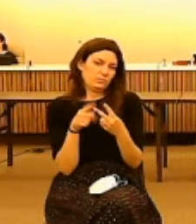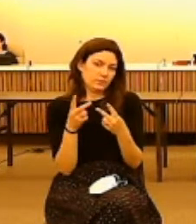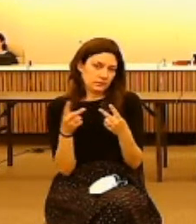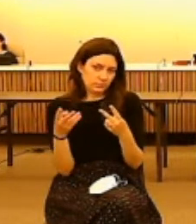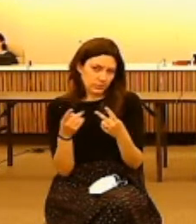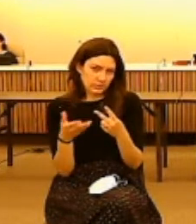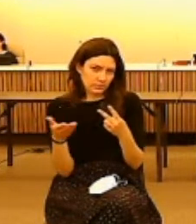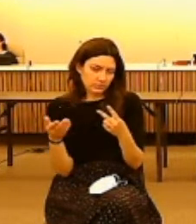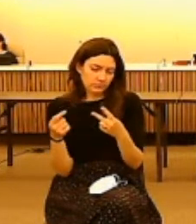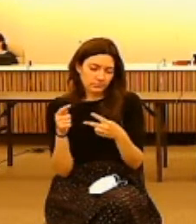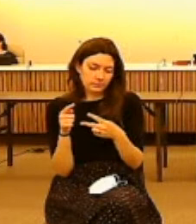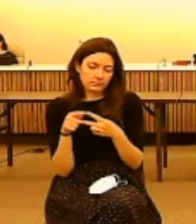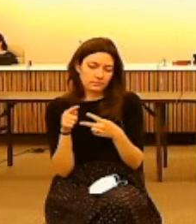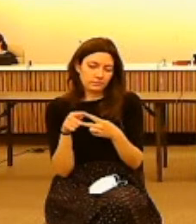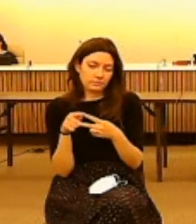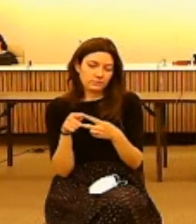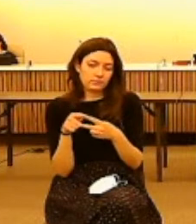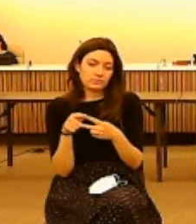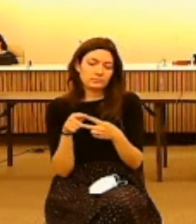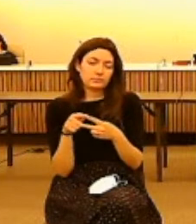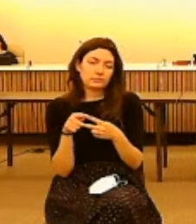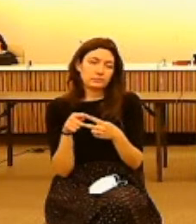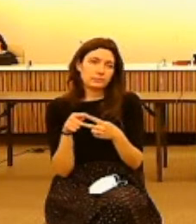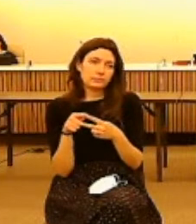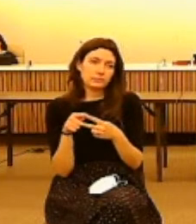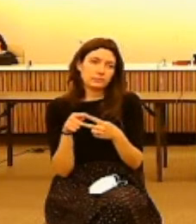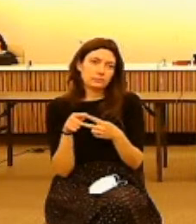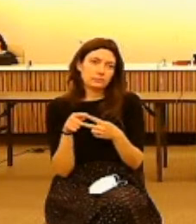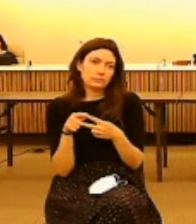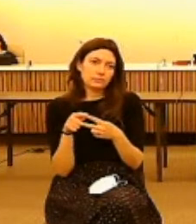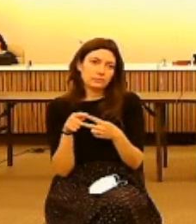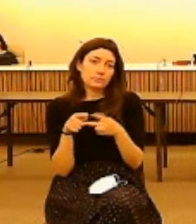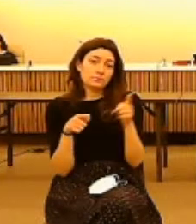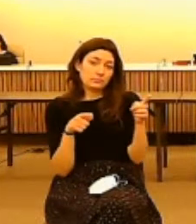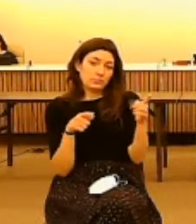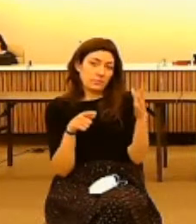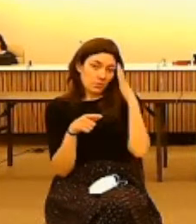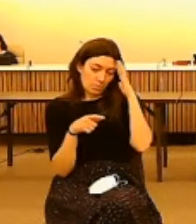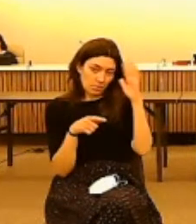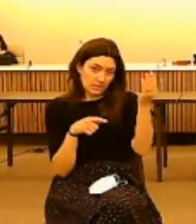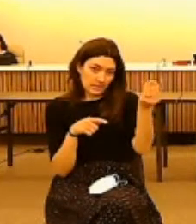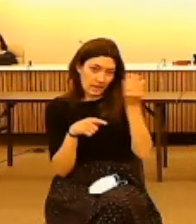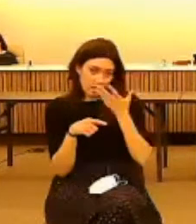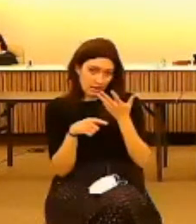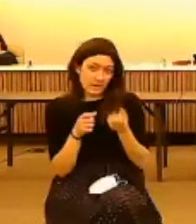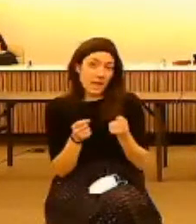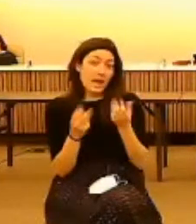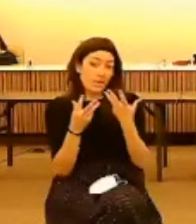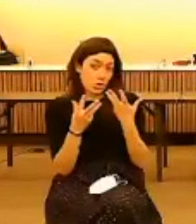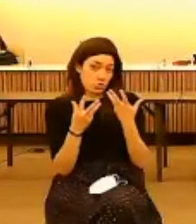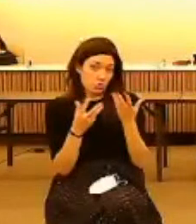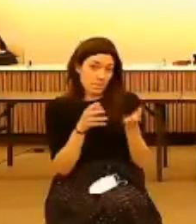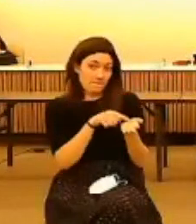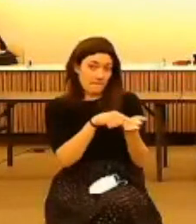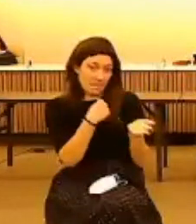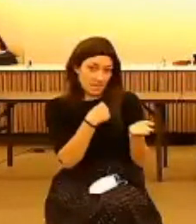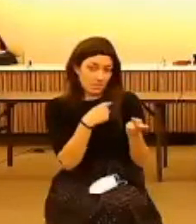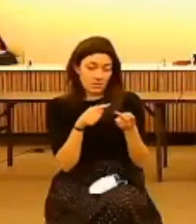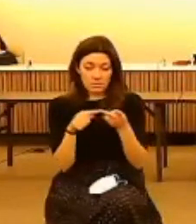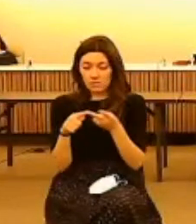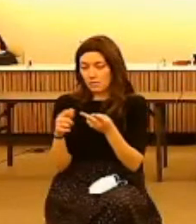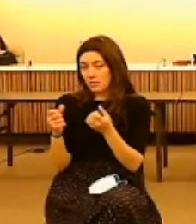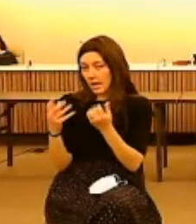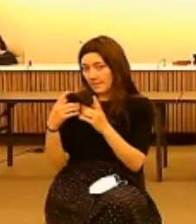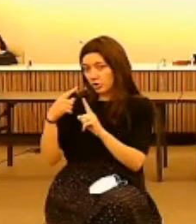ask for, you know, here's the lump sum payment versus here is the lease and